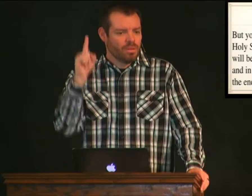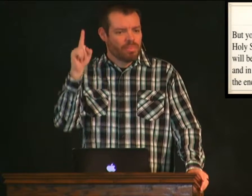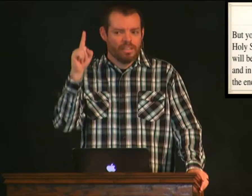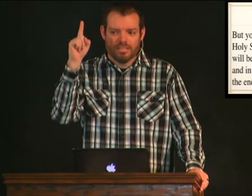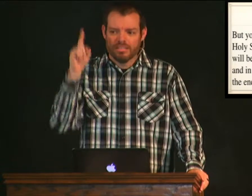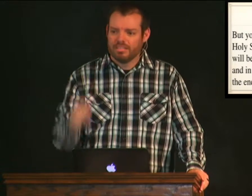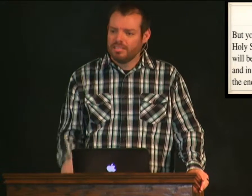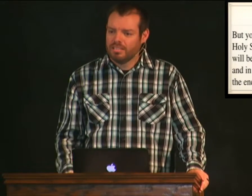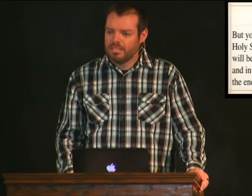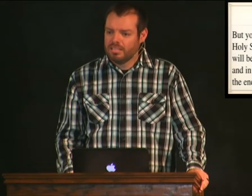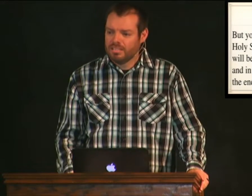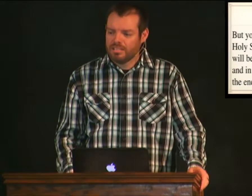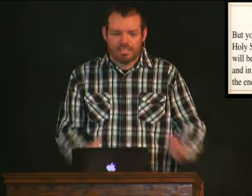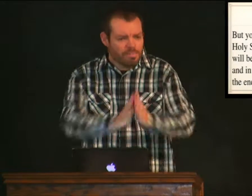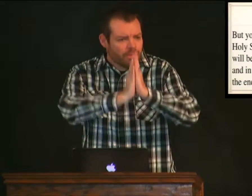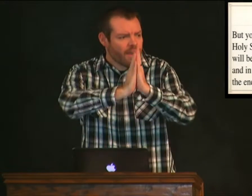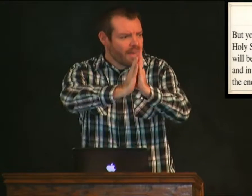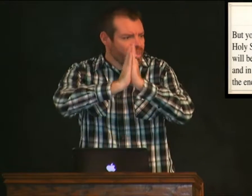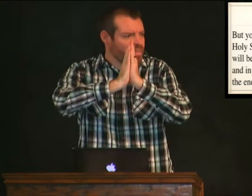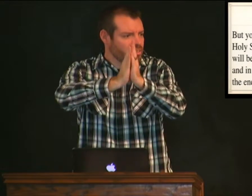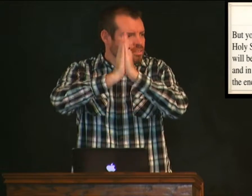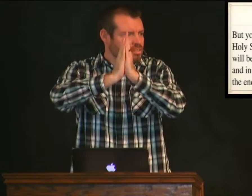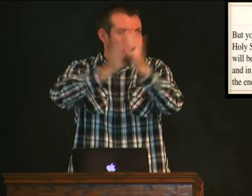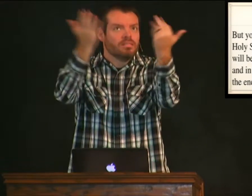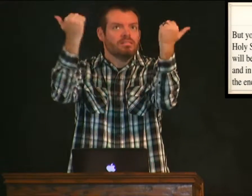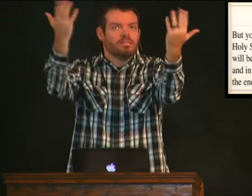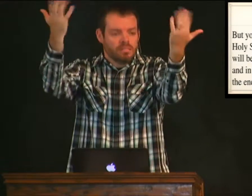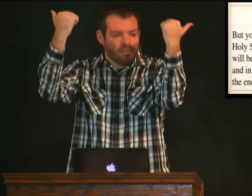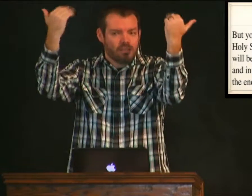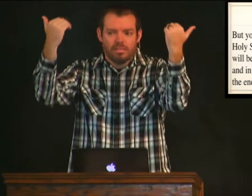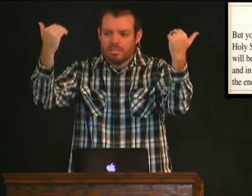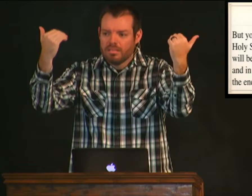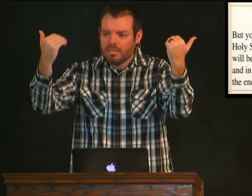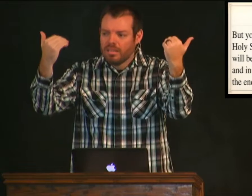120 people up there, they pray.